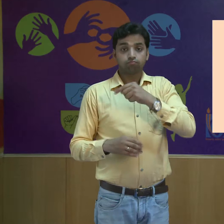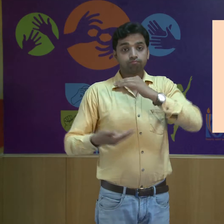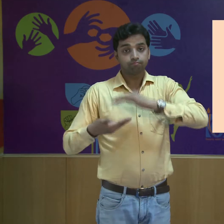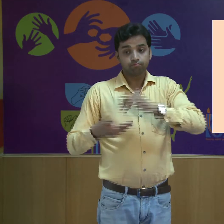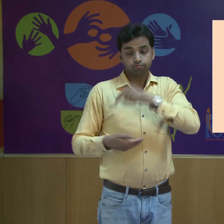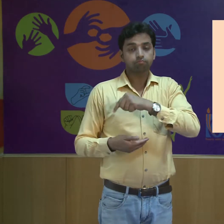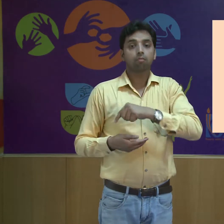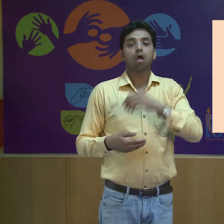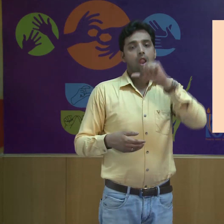Varna.